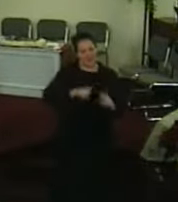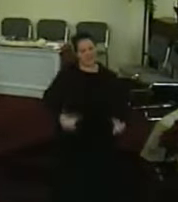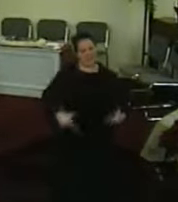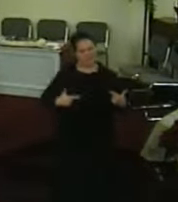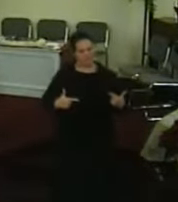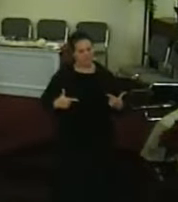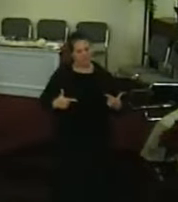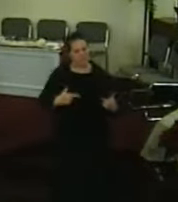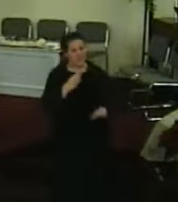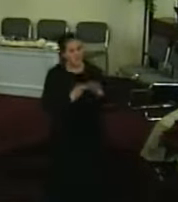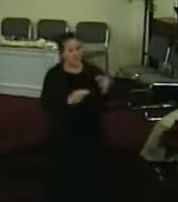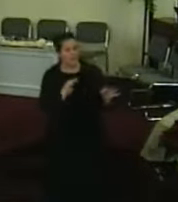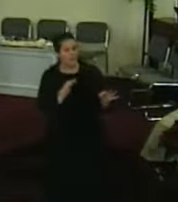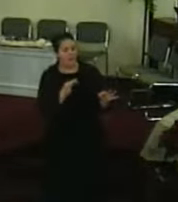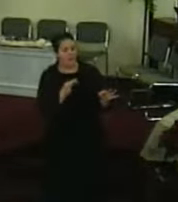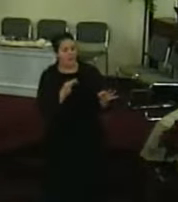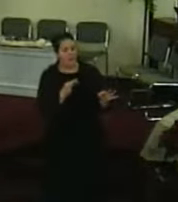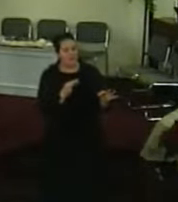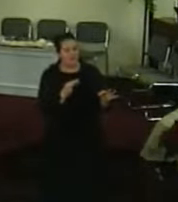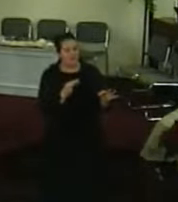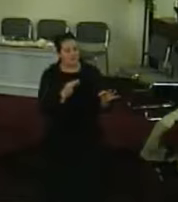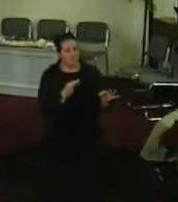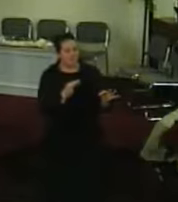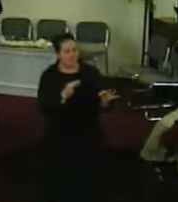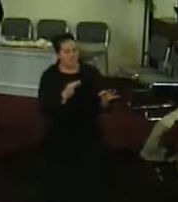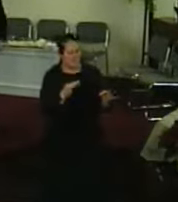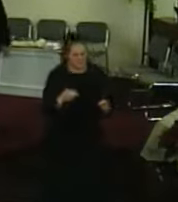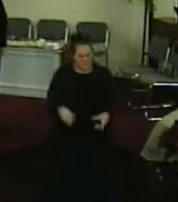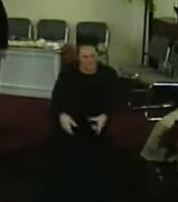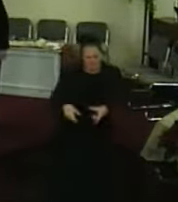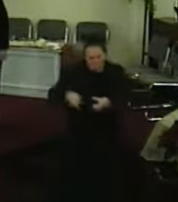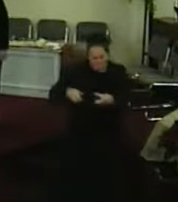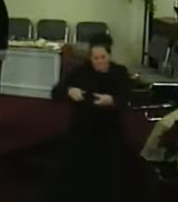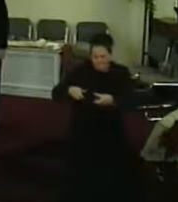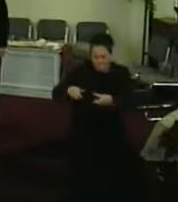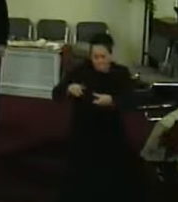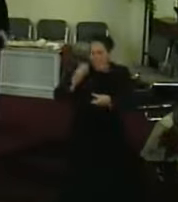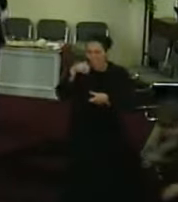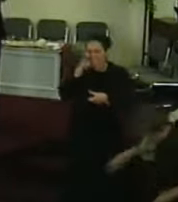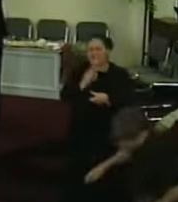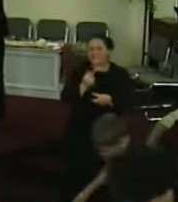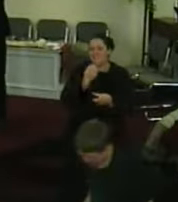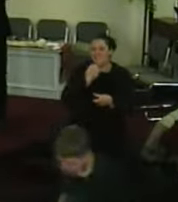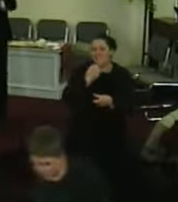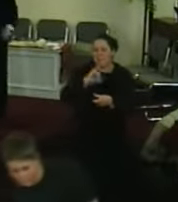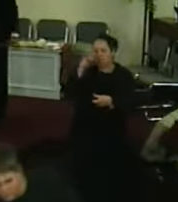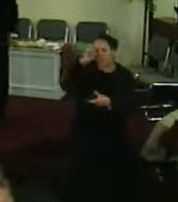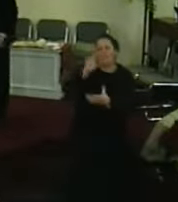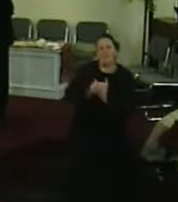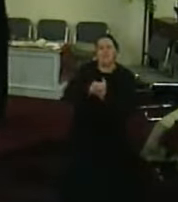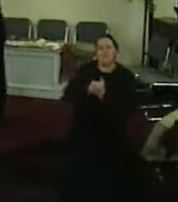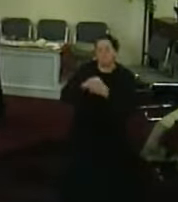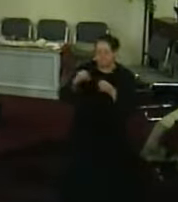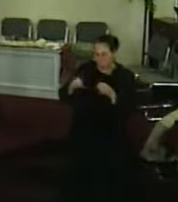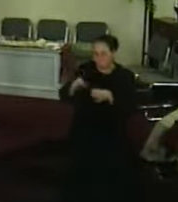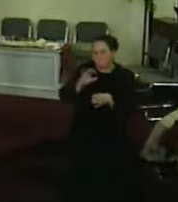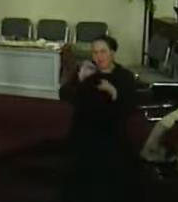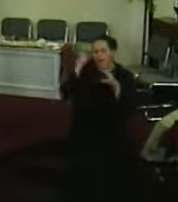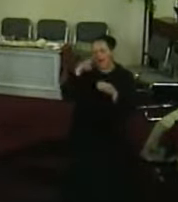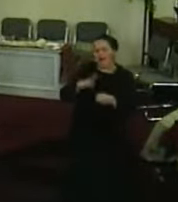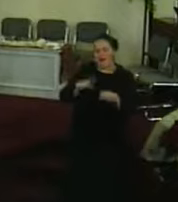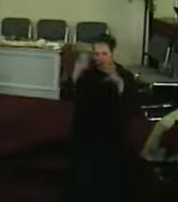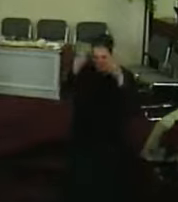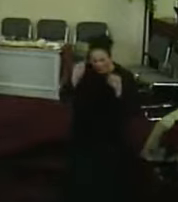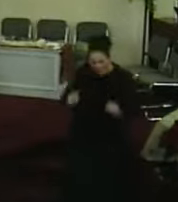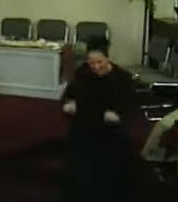Instead, he pulled out his telescope. He said, if God says it, I believe it. My God can do it.